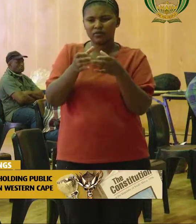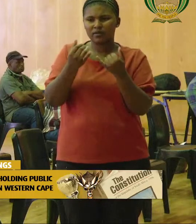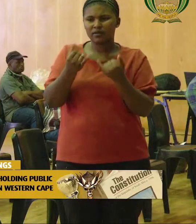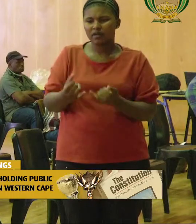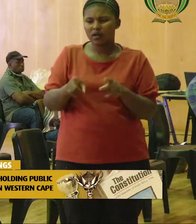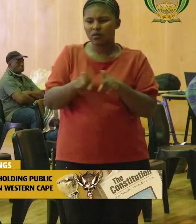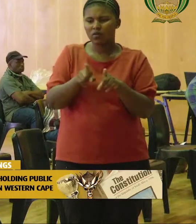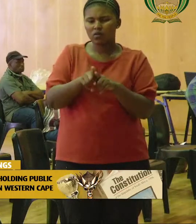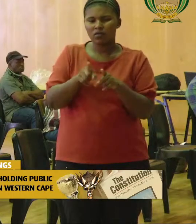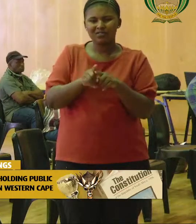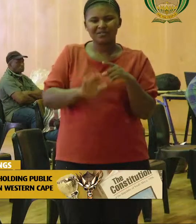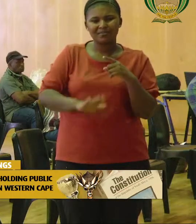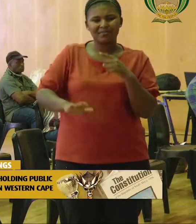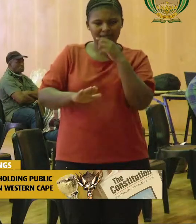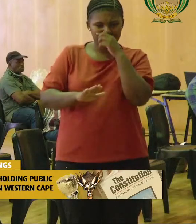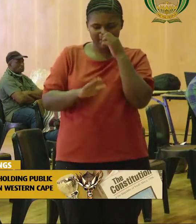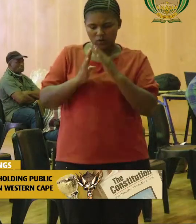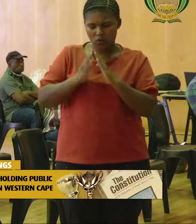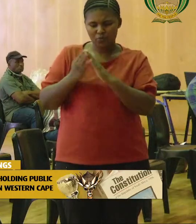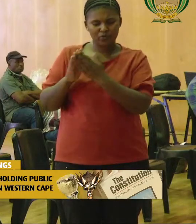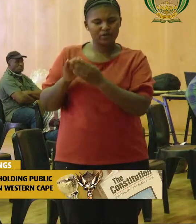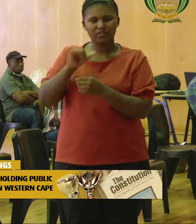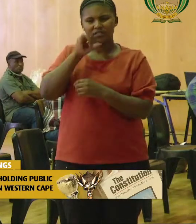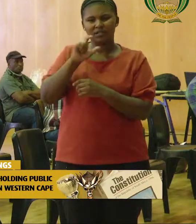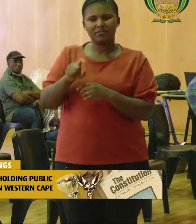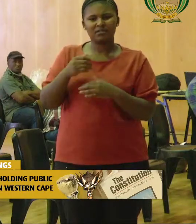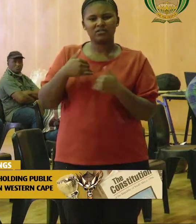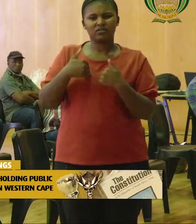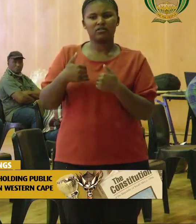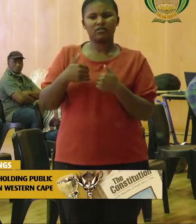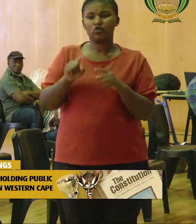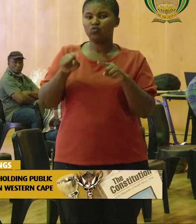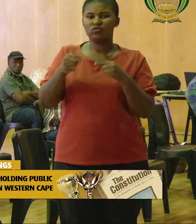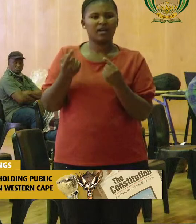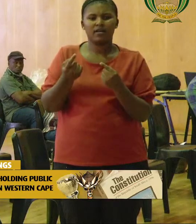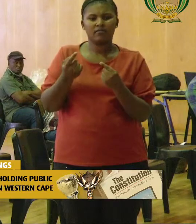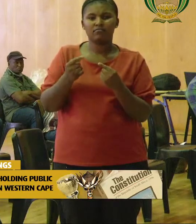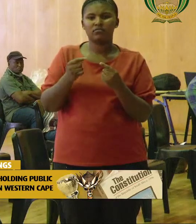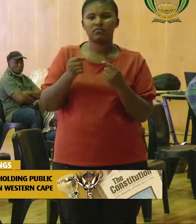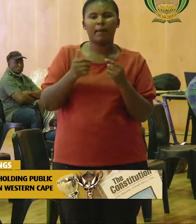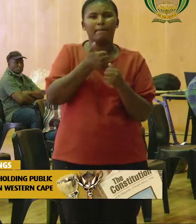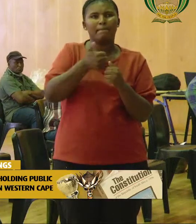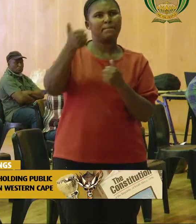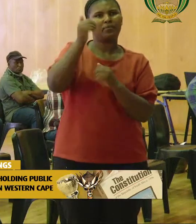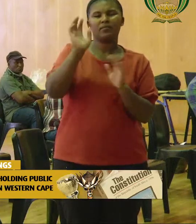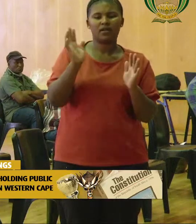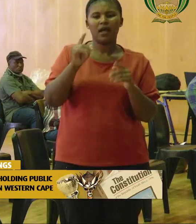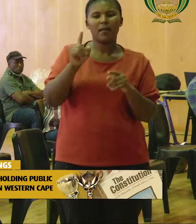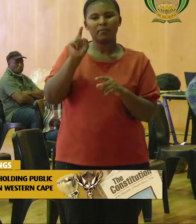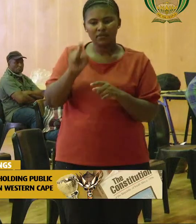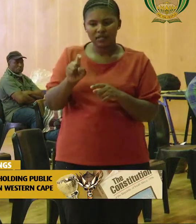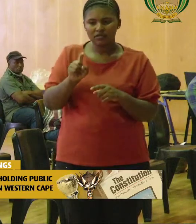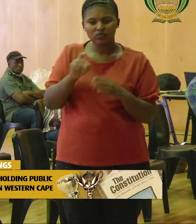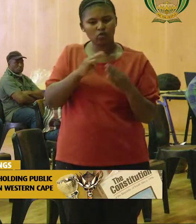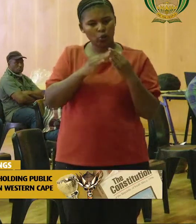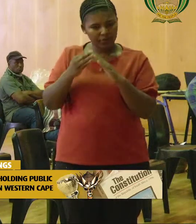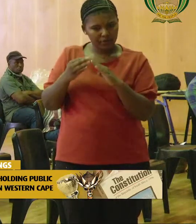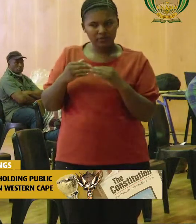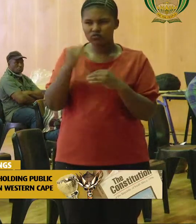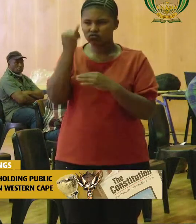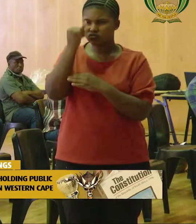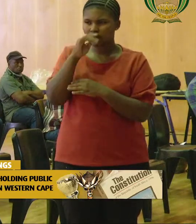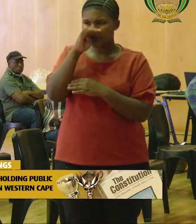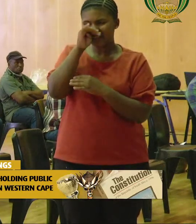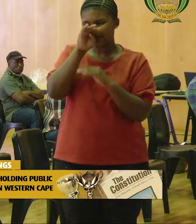ekuhlaleni ngoba kuthiwa masiqale apha ekuhlaleni usebenza ngoba soze ube yinkokheli ungakhange uqale apha ekuhlaleni. Funeka uqale ujonge apha ekuhlaleni